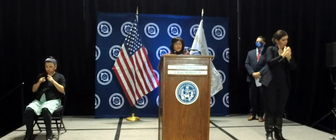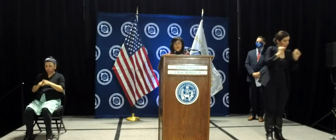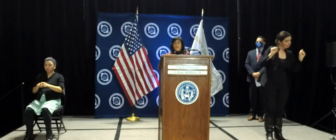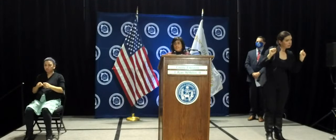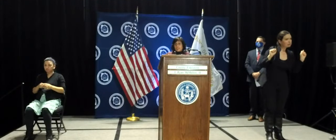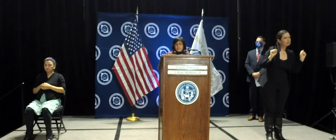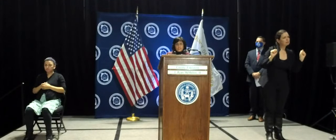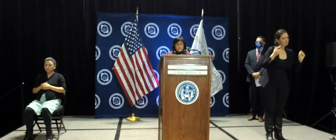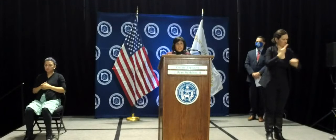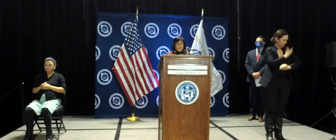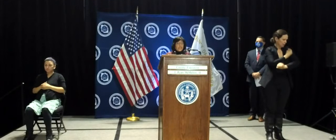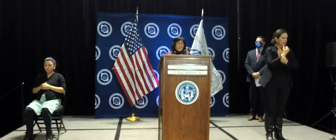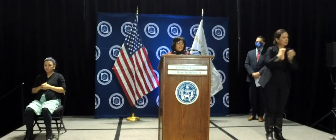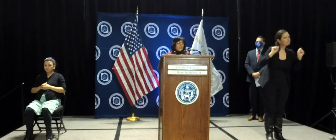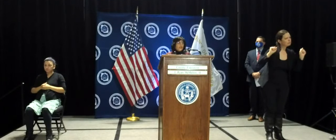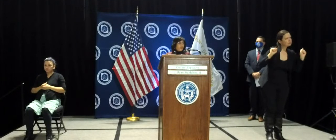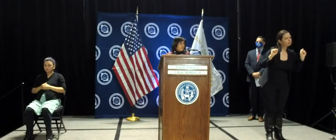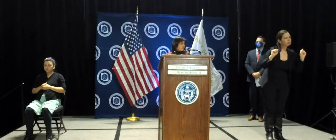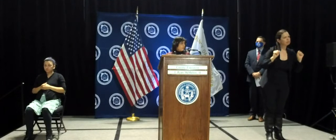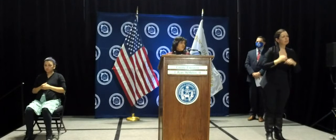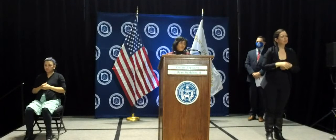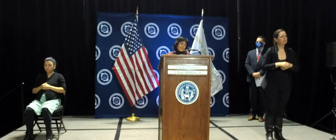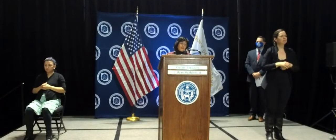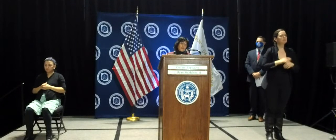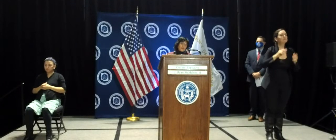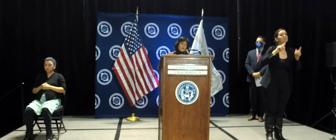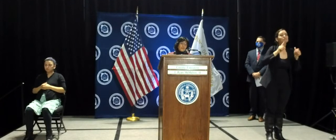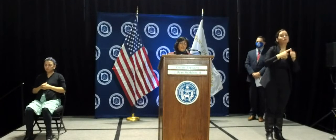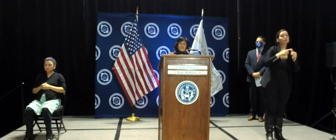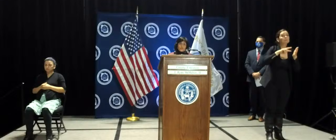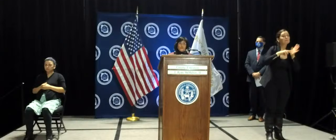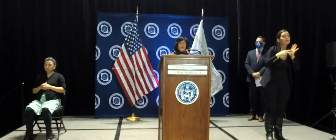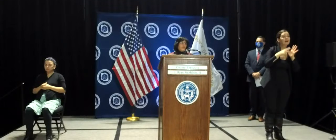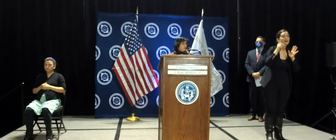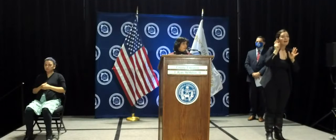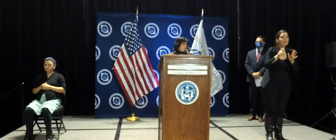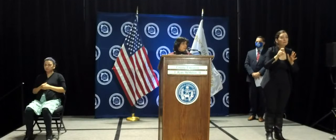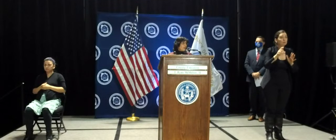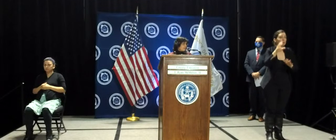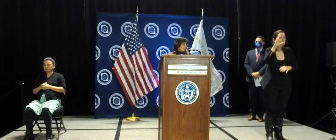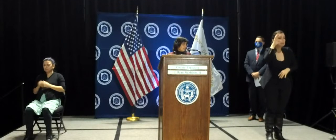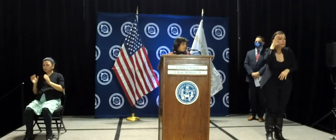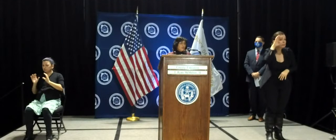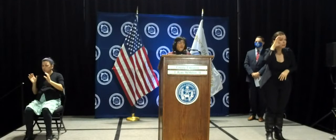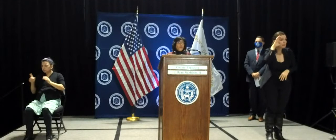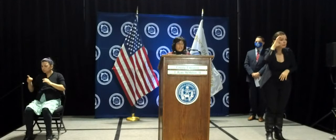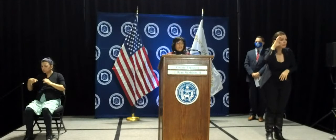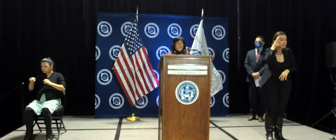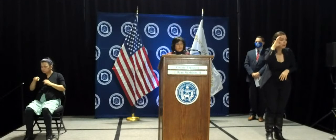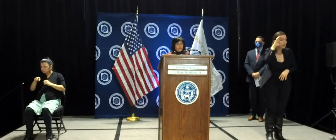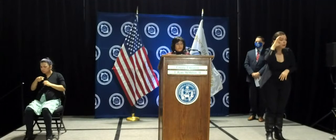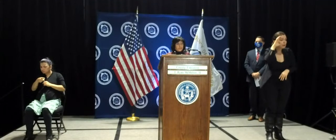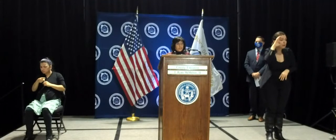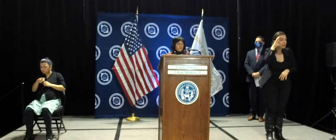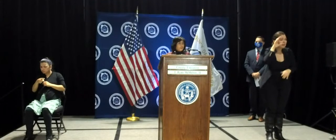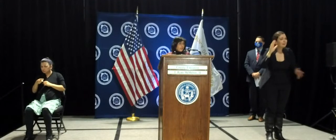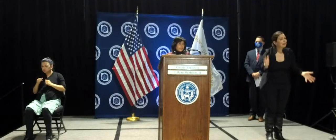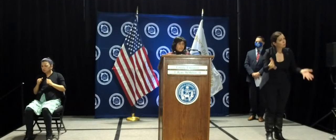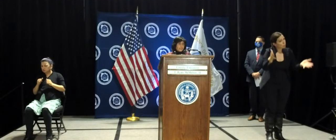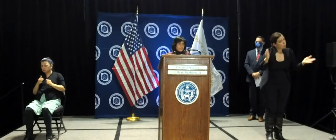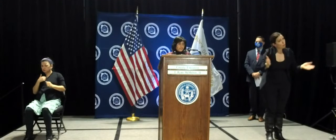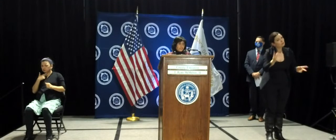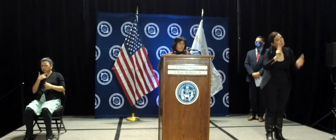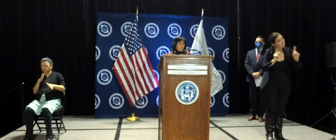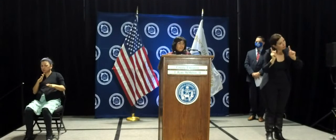make sure we are vigilant and also persuade people to get vaccination when it is offered